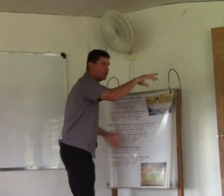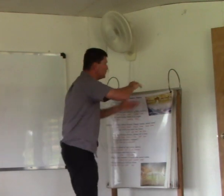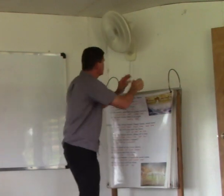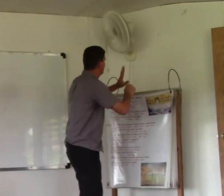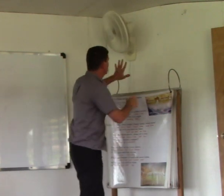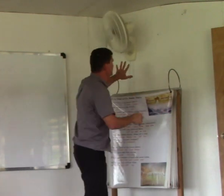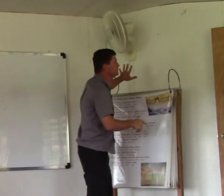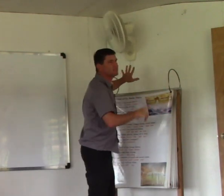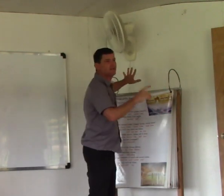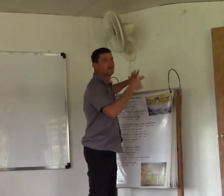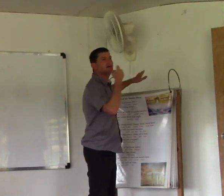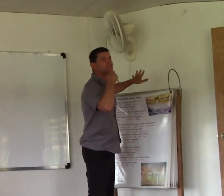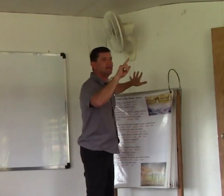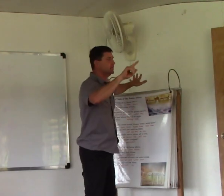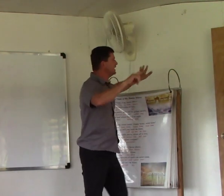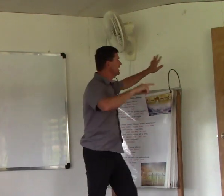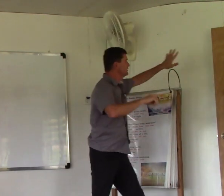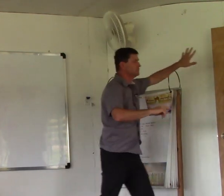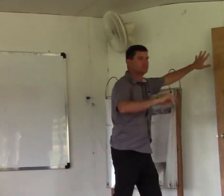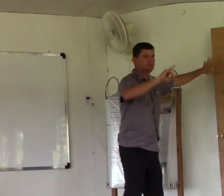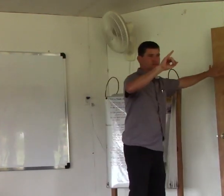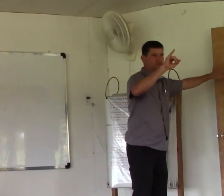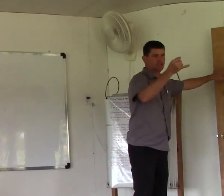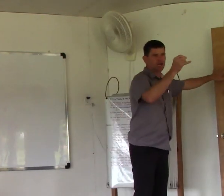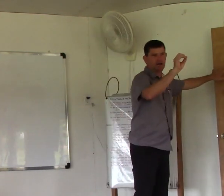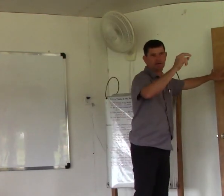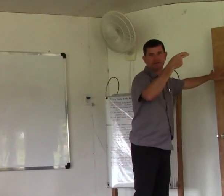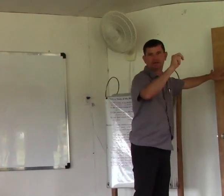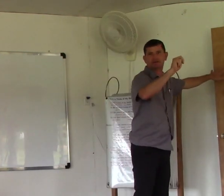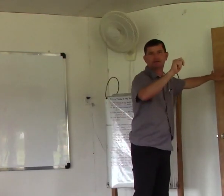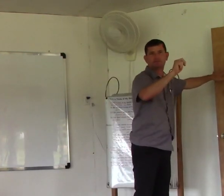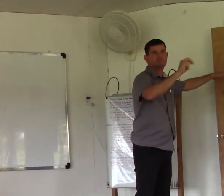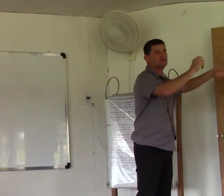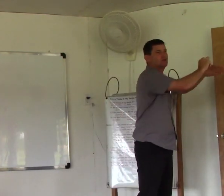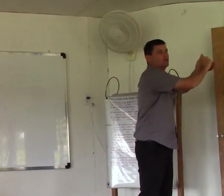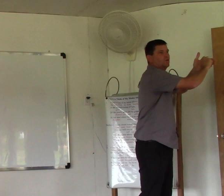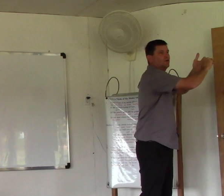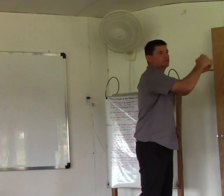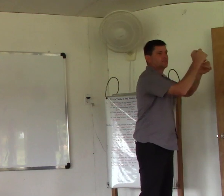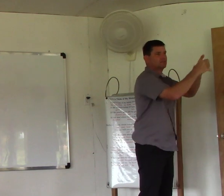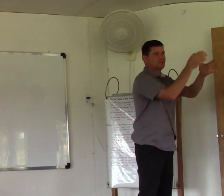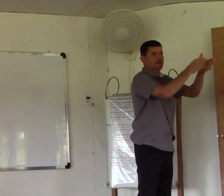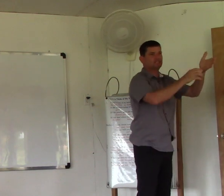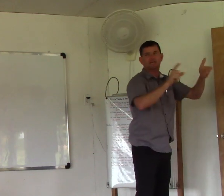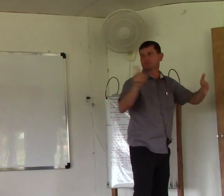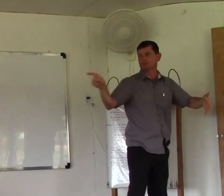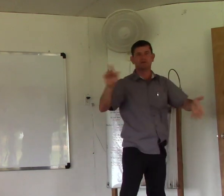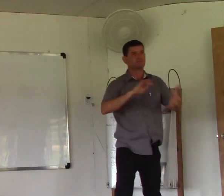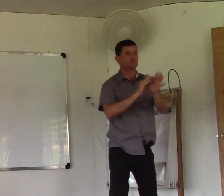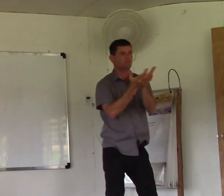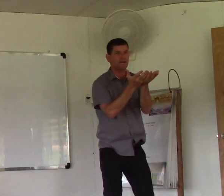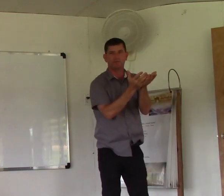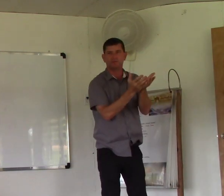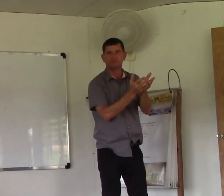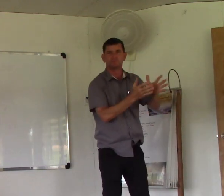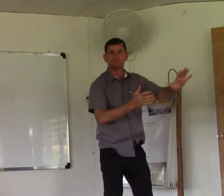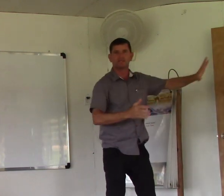Paul's story. And finally, John. He wrote the last chapter of the Bible. His